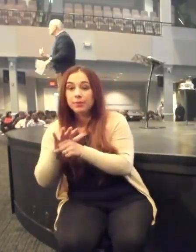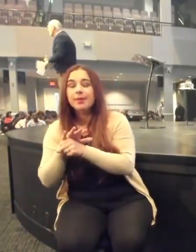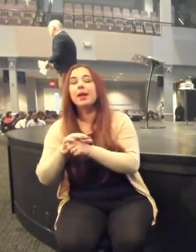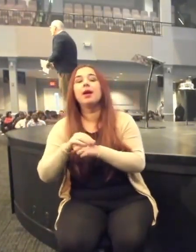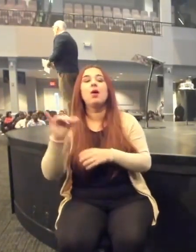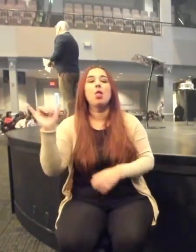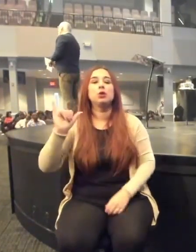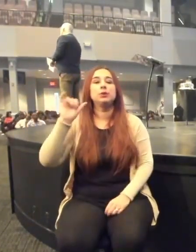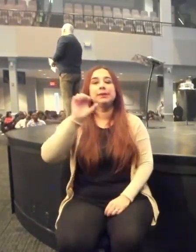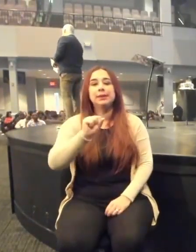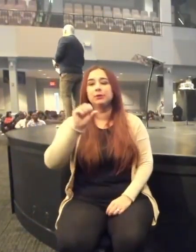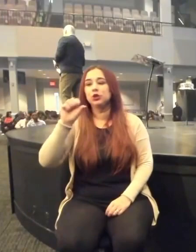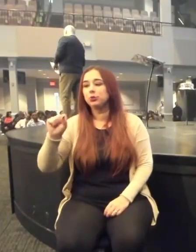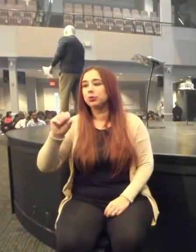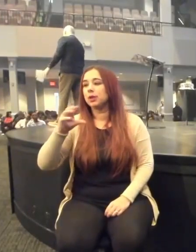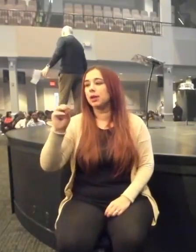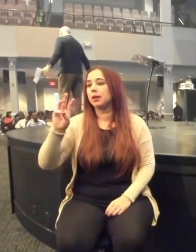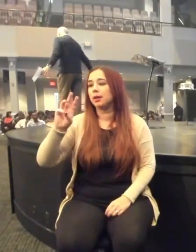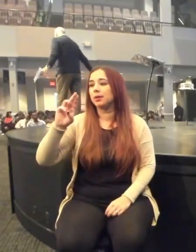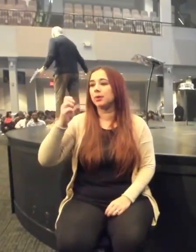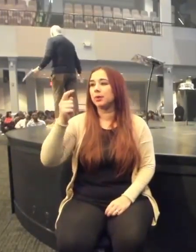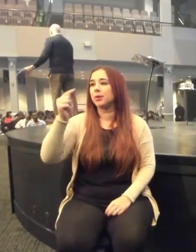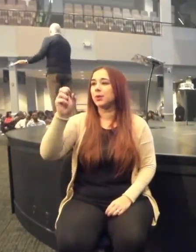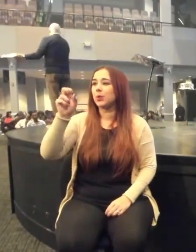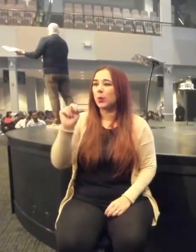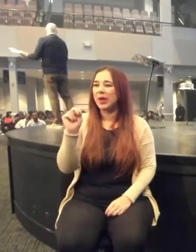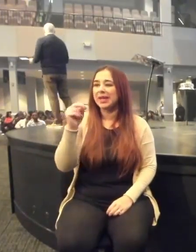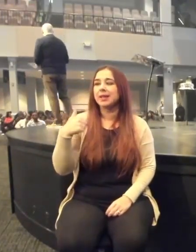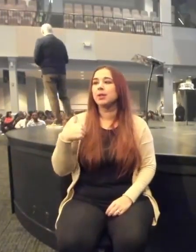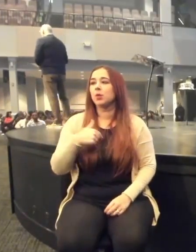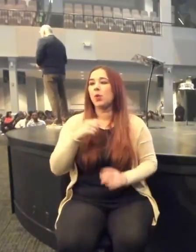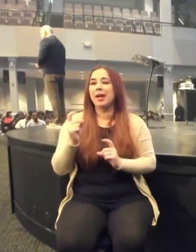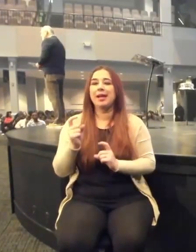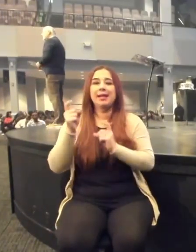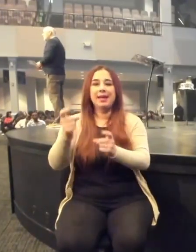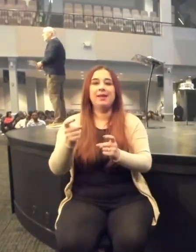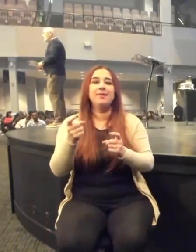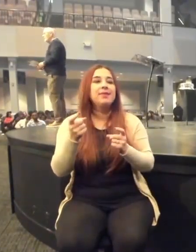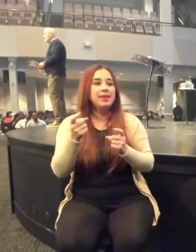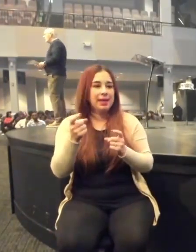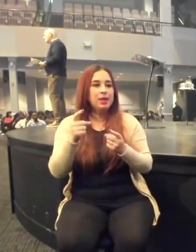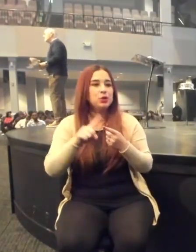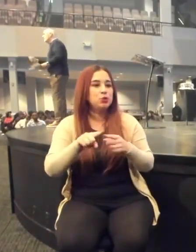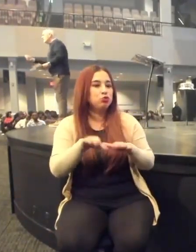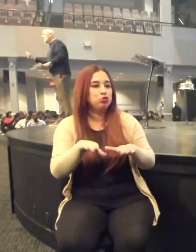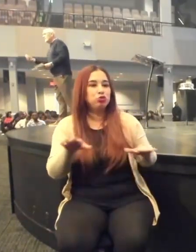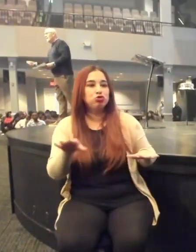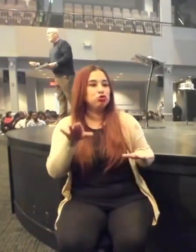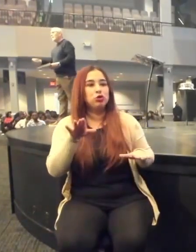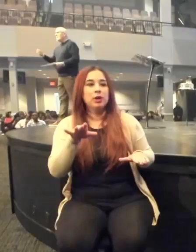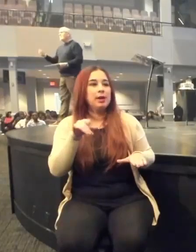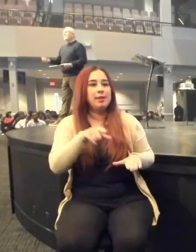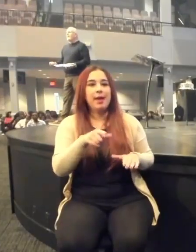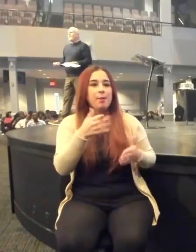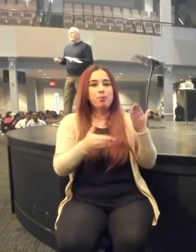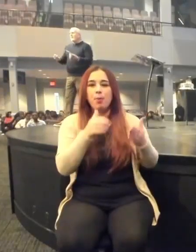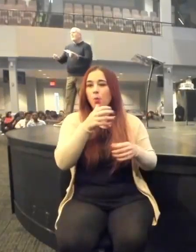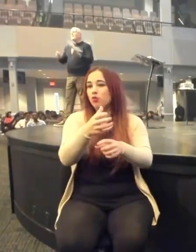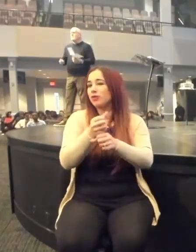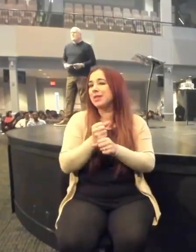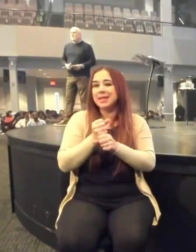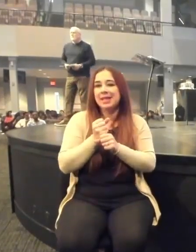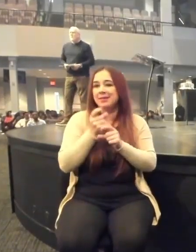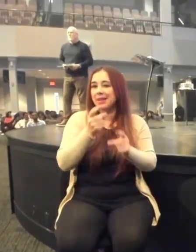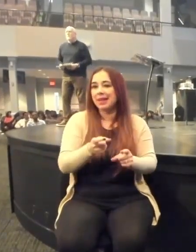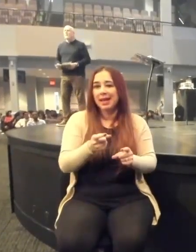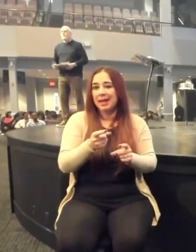in Silver Spring and Wheaton as well, where we're actually giving gifts to kids that otherwise would not get a gift, but not just giving them a gift, doing it in the name